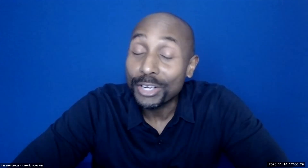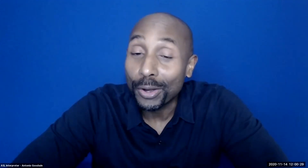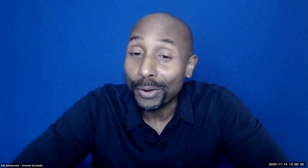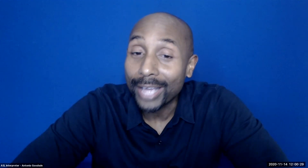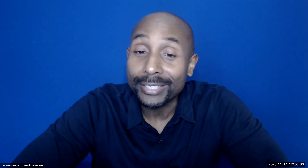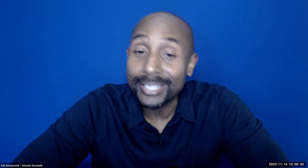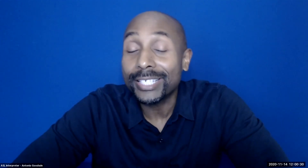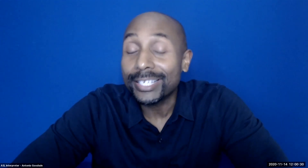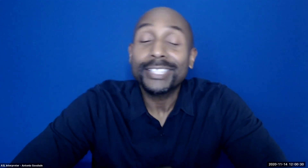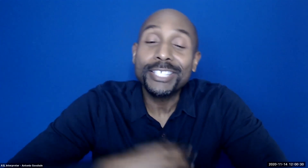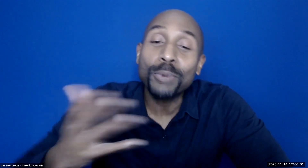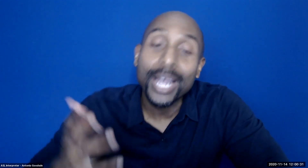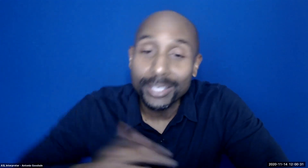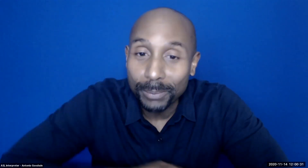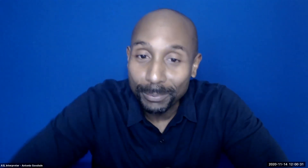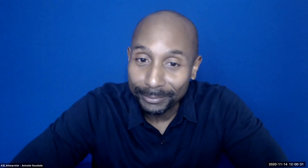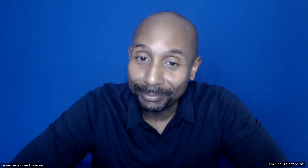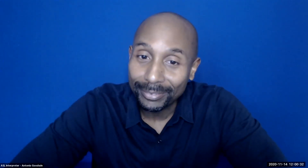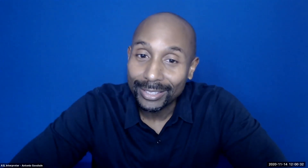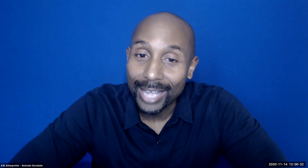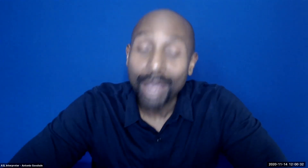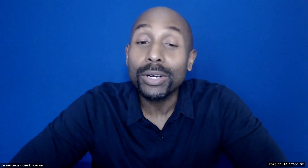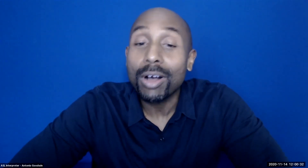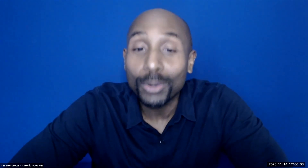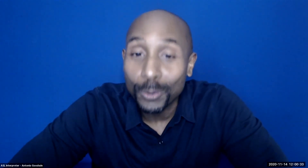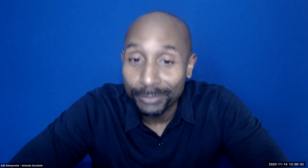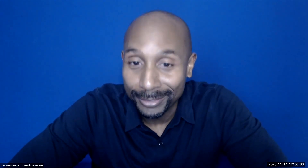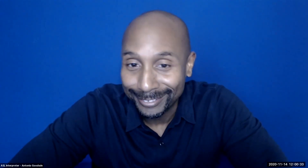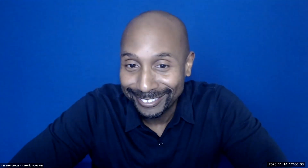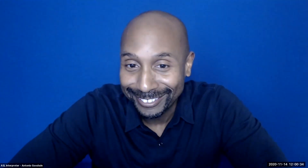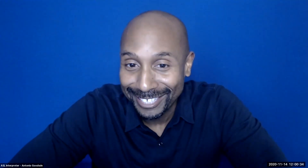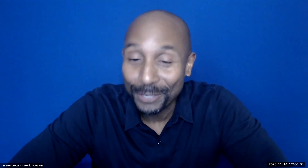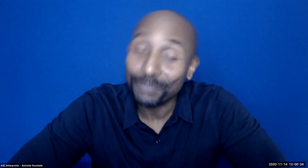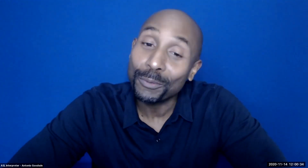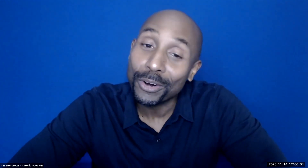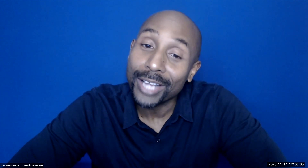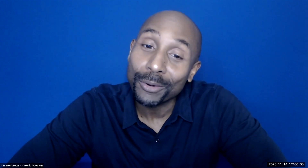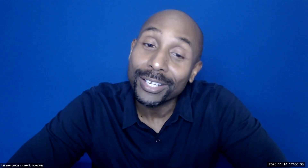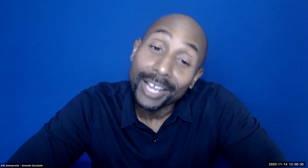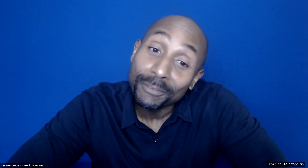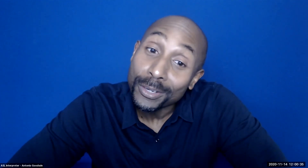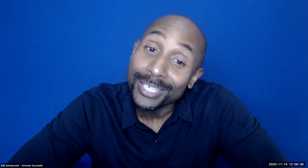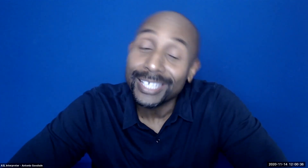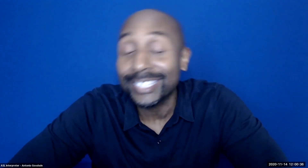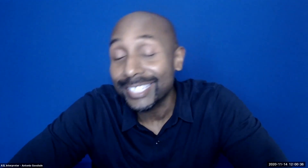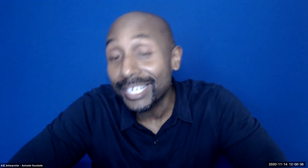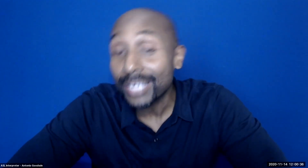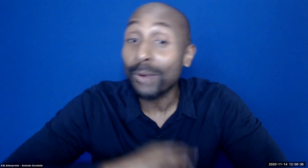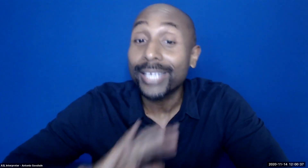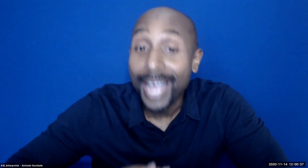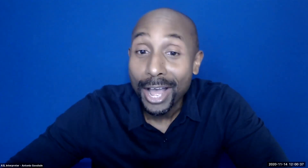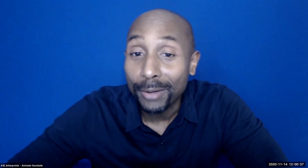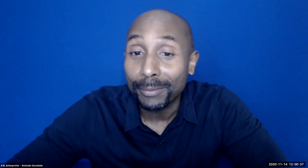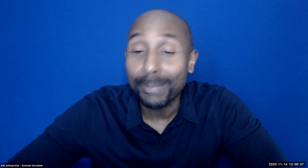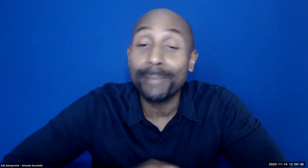I know. This is what I tell people. I work all over. And so for work, I work in California and DC.